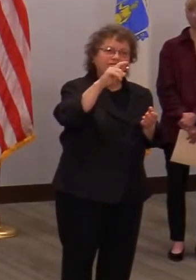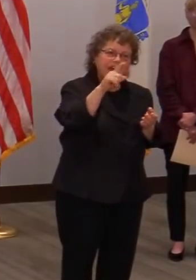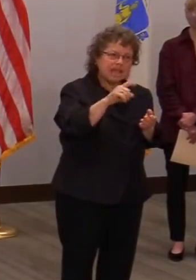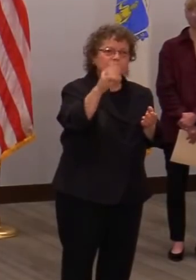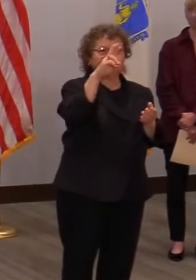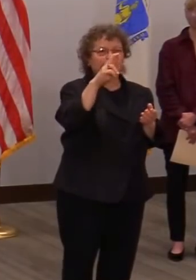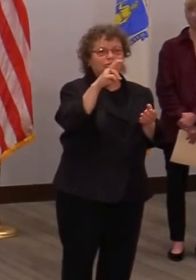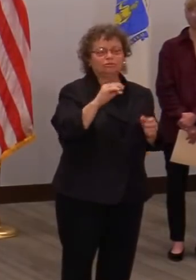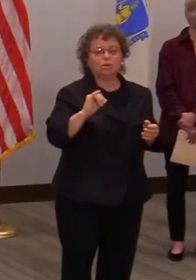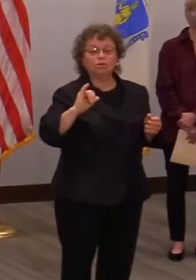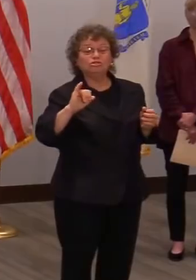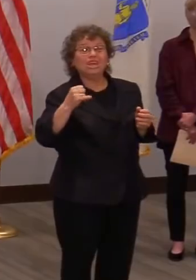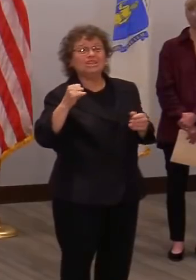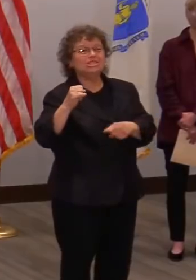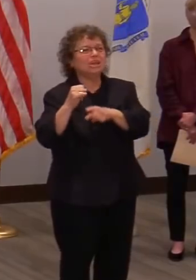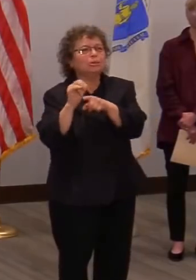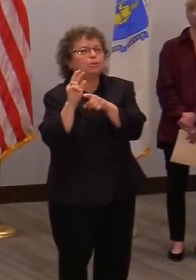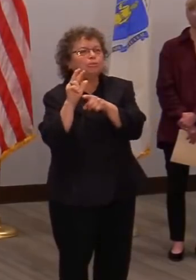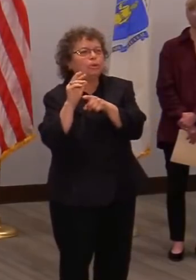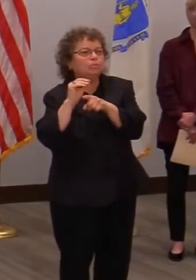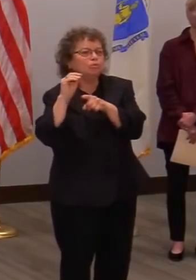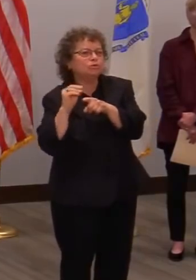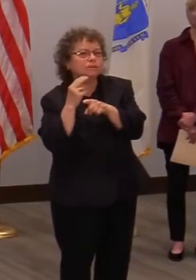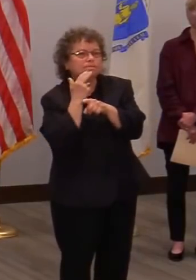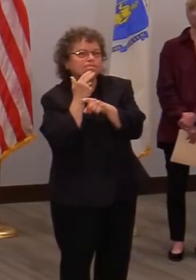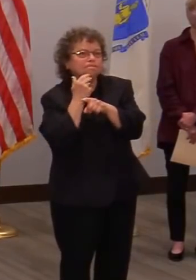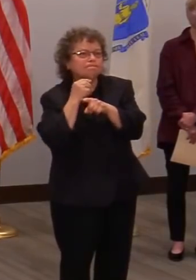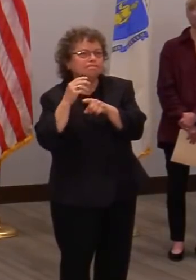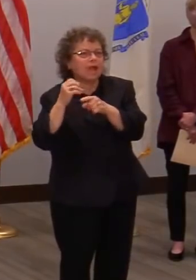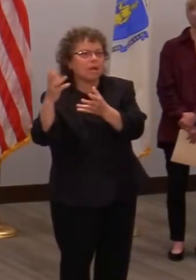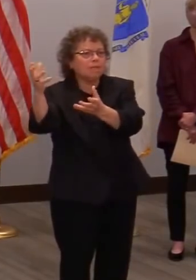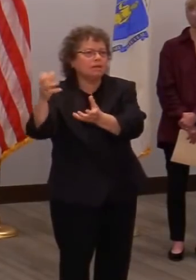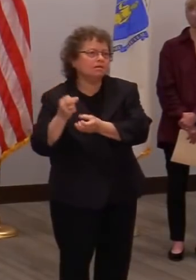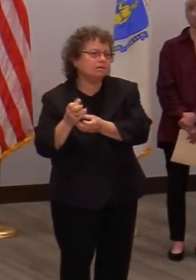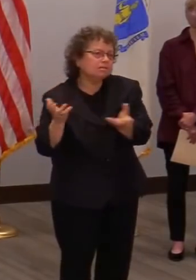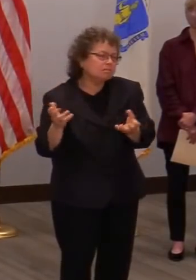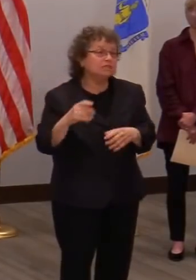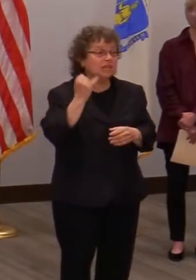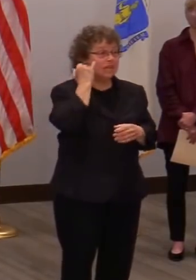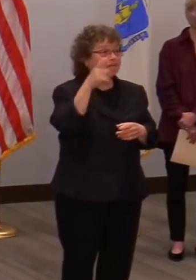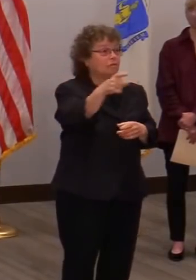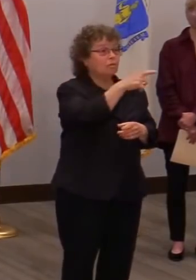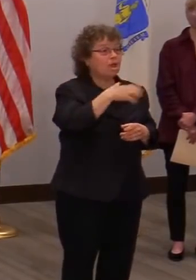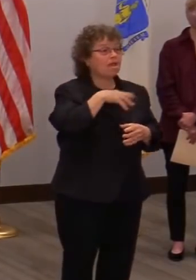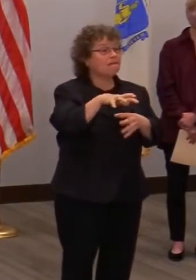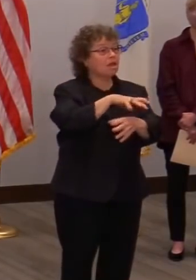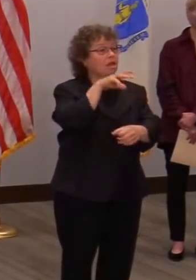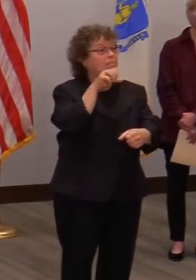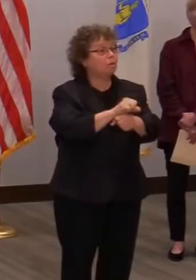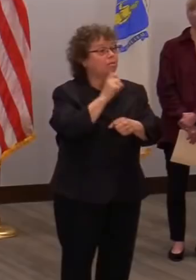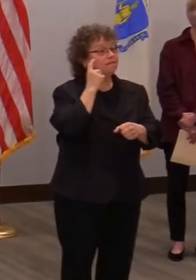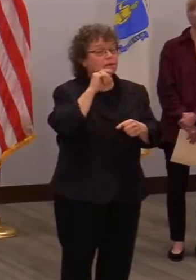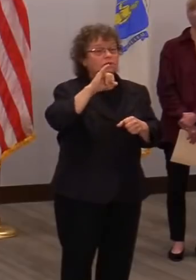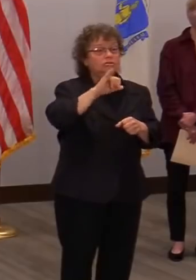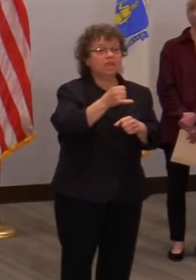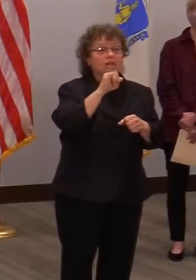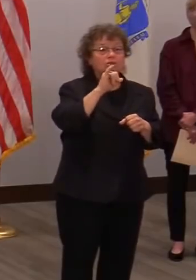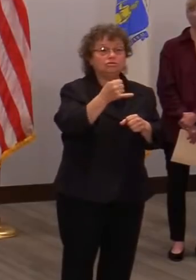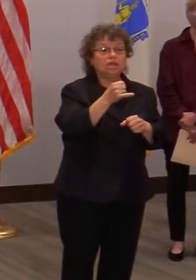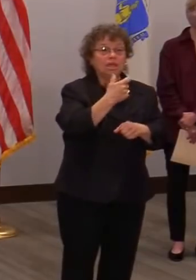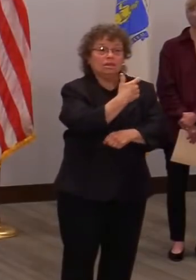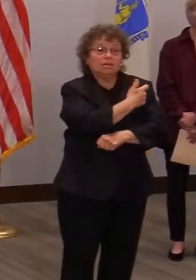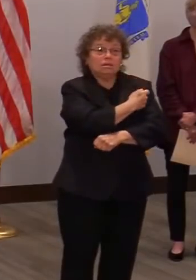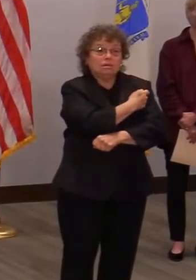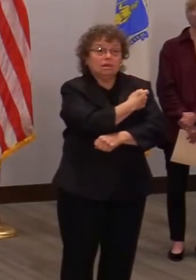about 3% of this week's doses. If you currently have an appointment scheduled to receive a J&J vaccine and